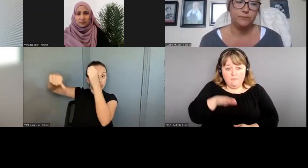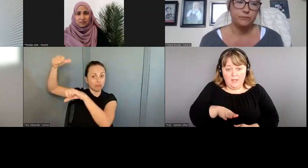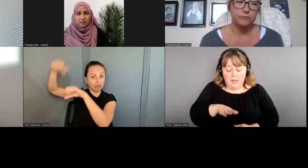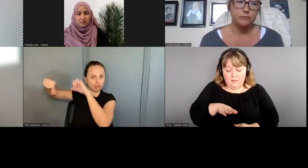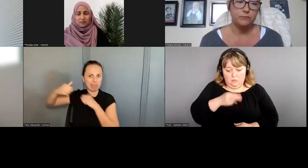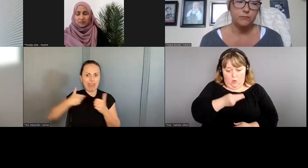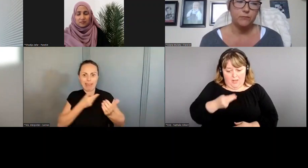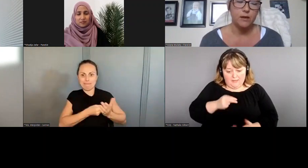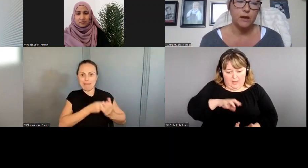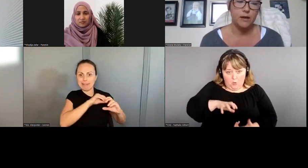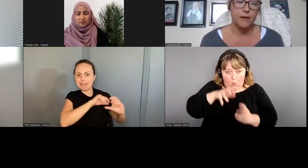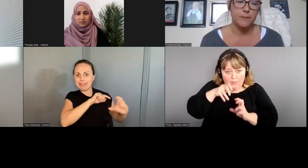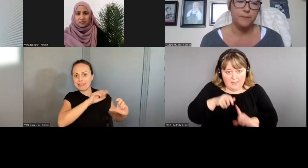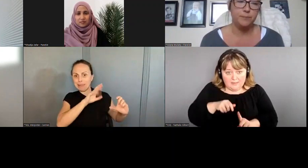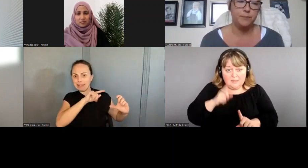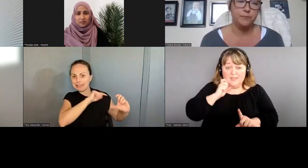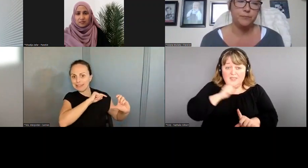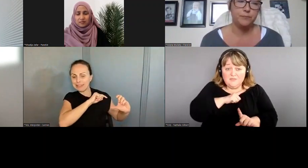money.